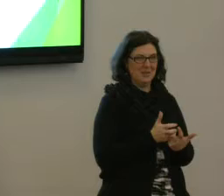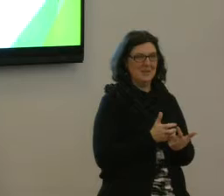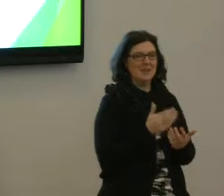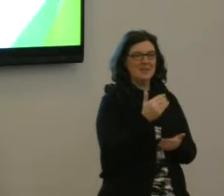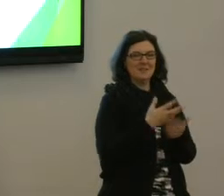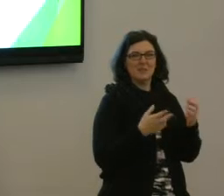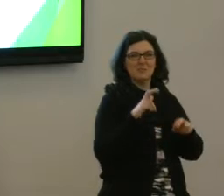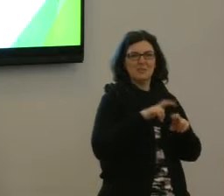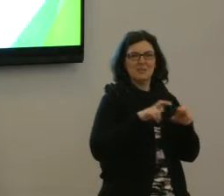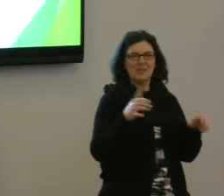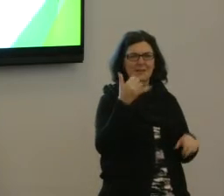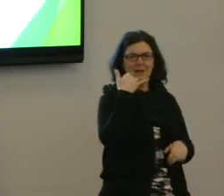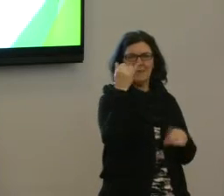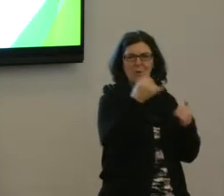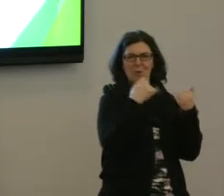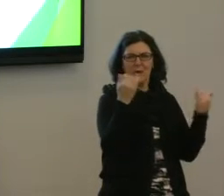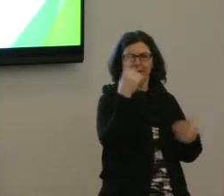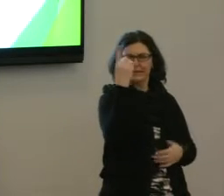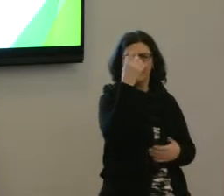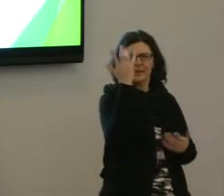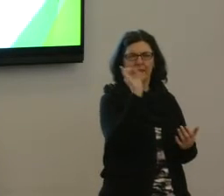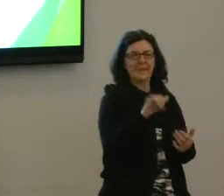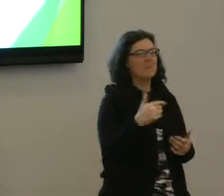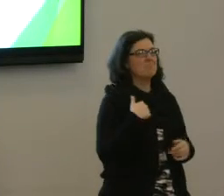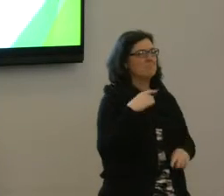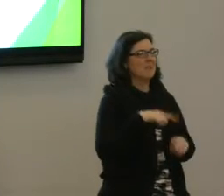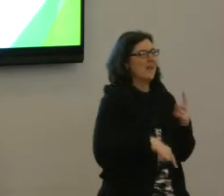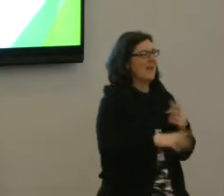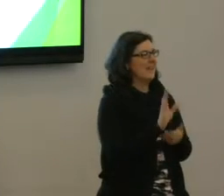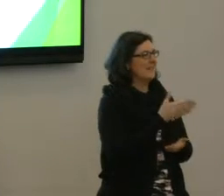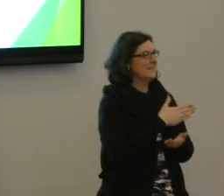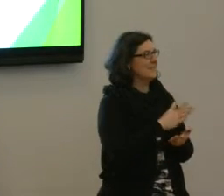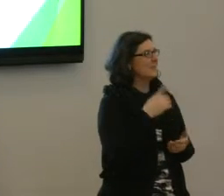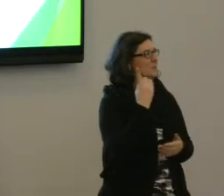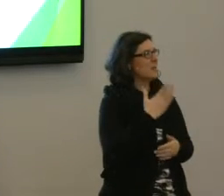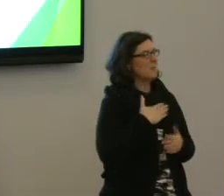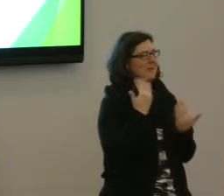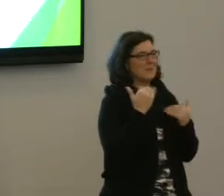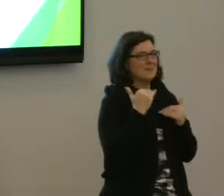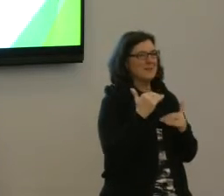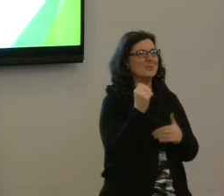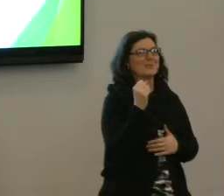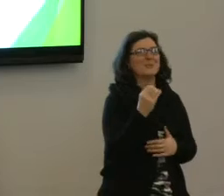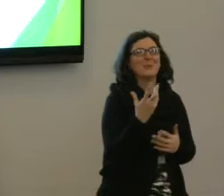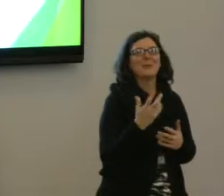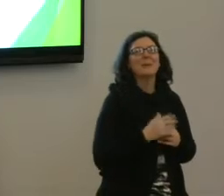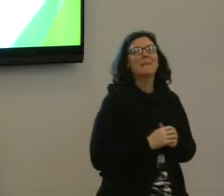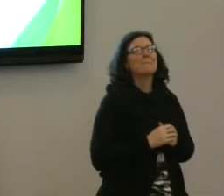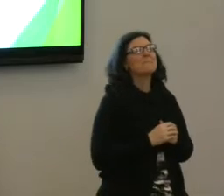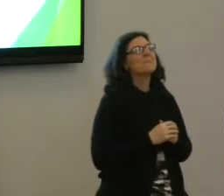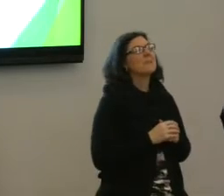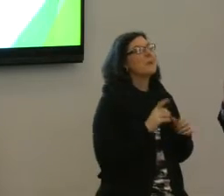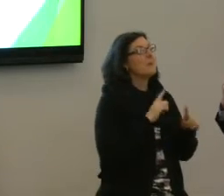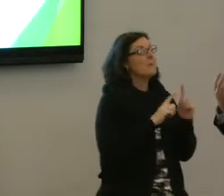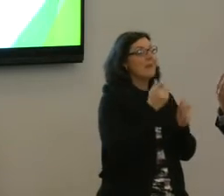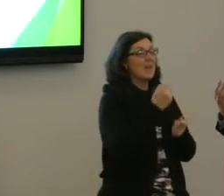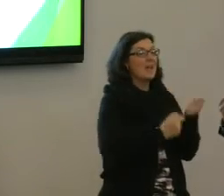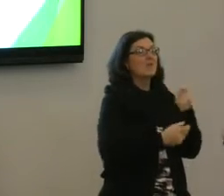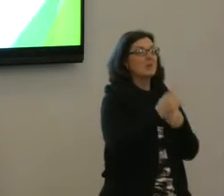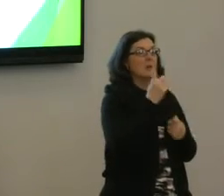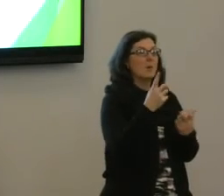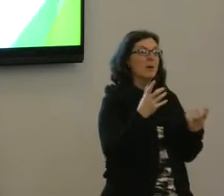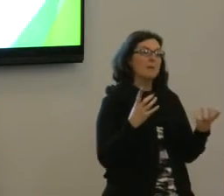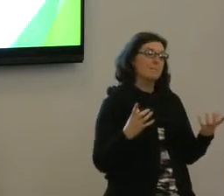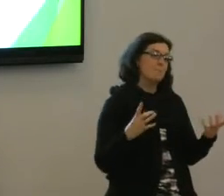wire, or something like that. It goes like that. I can't sing. That's one of my limitations. But it's that thing of everybody belongs